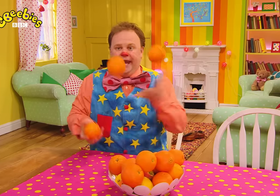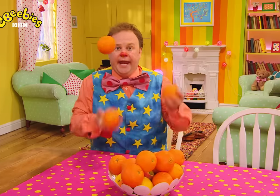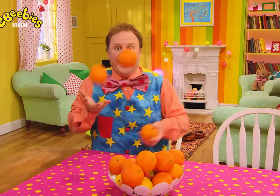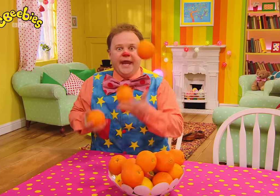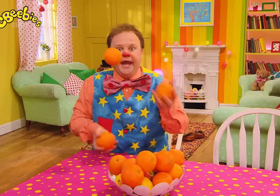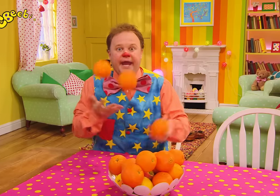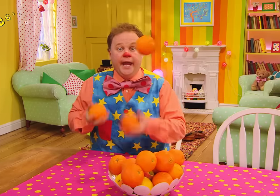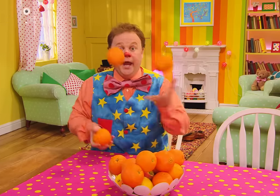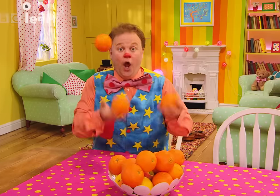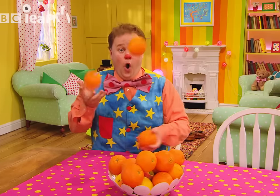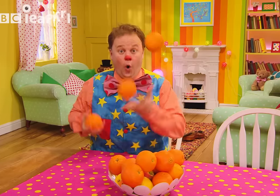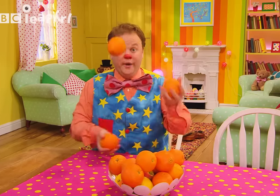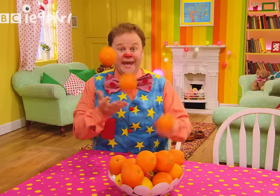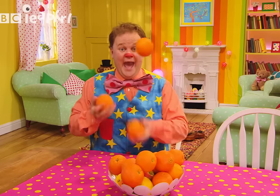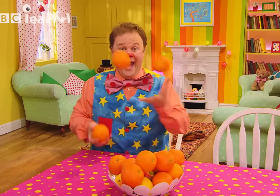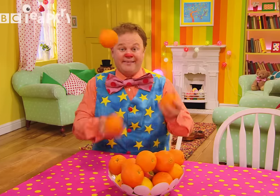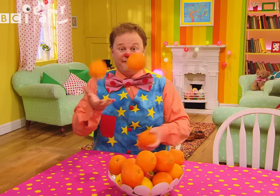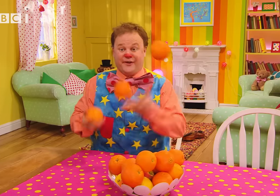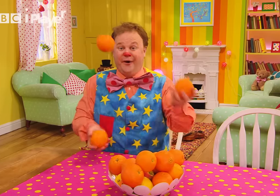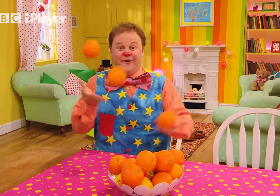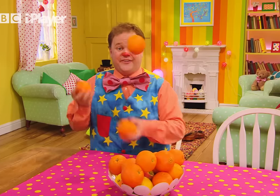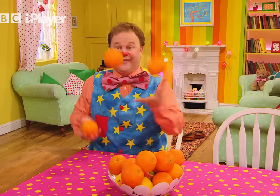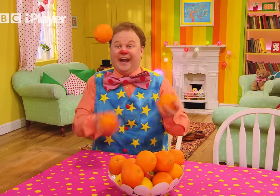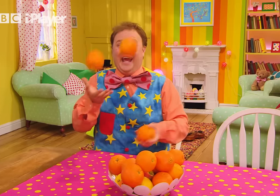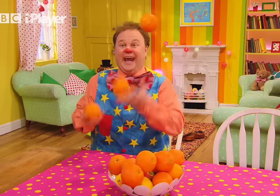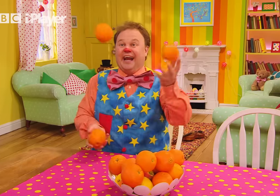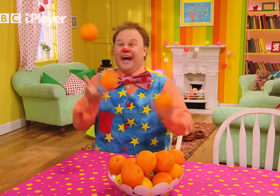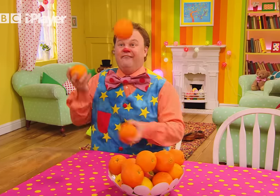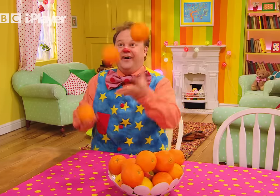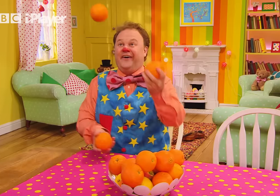new hobby. Oh, yes, of course! Juggling!